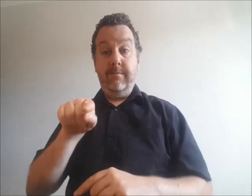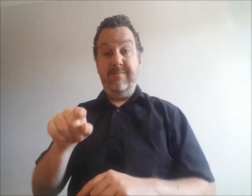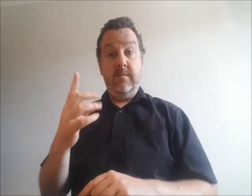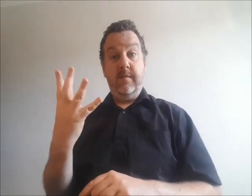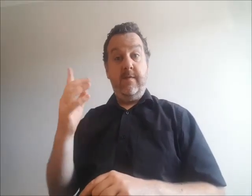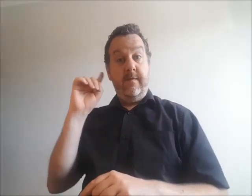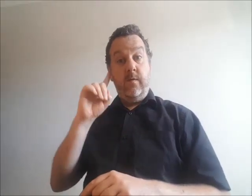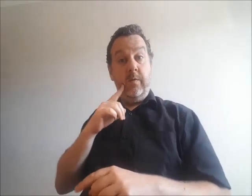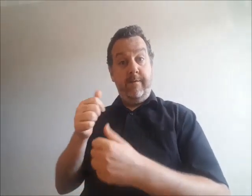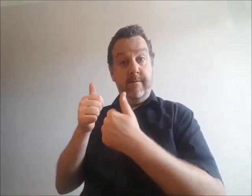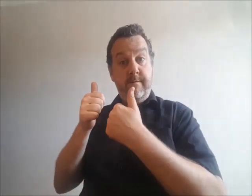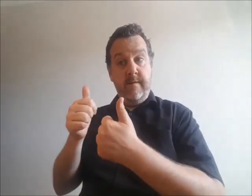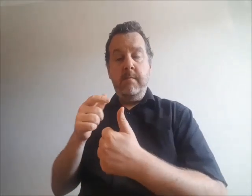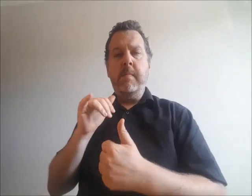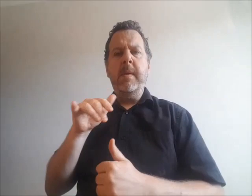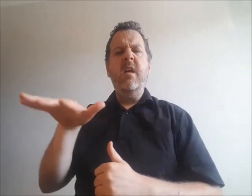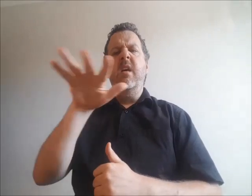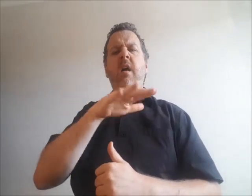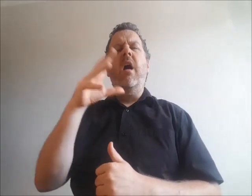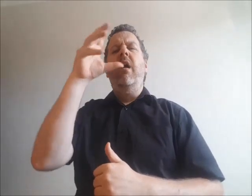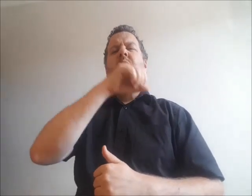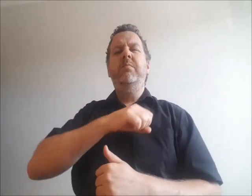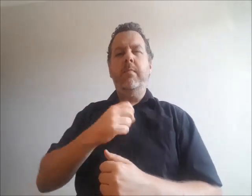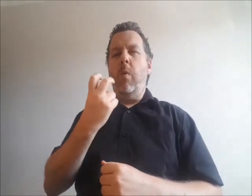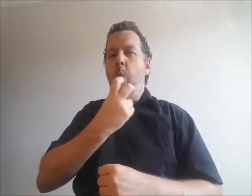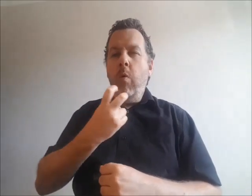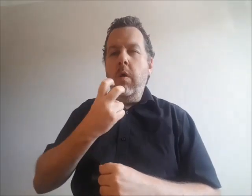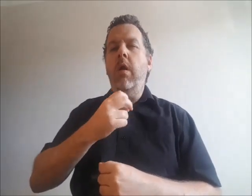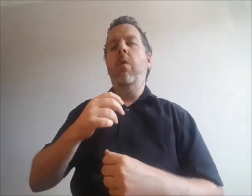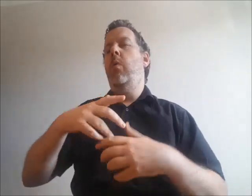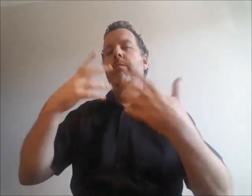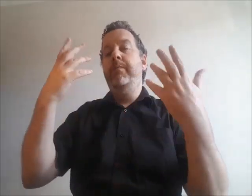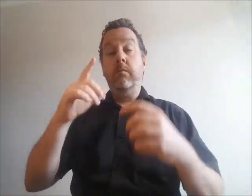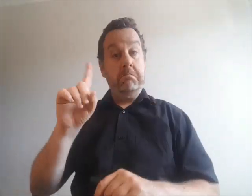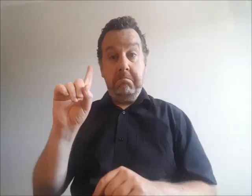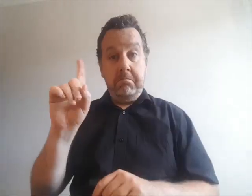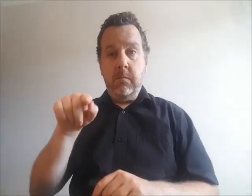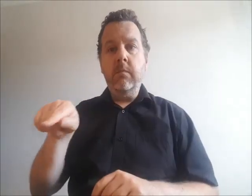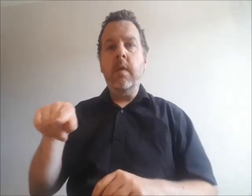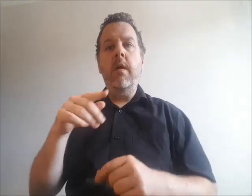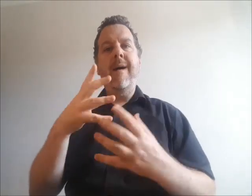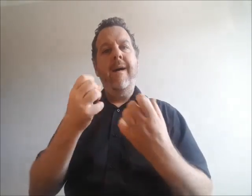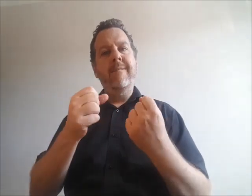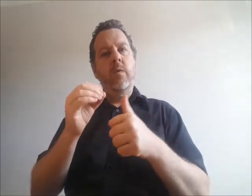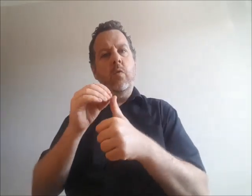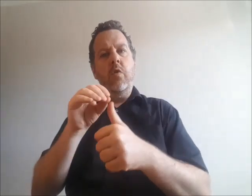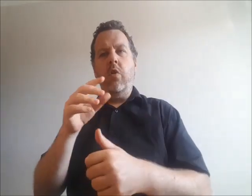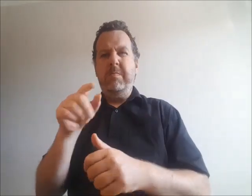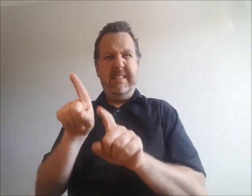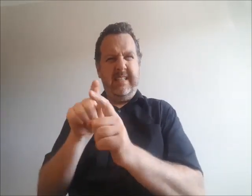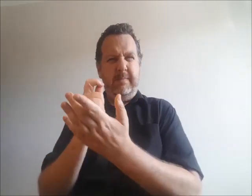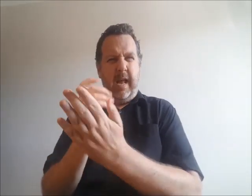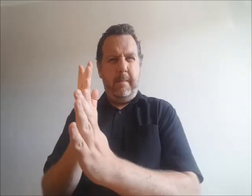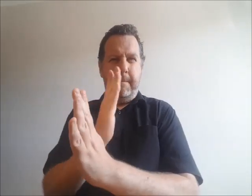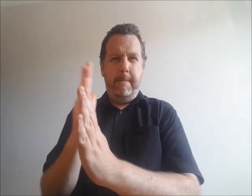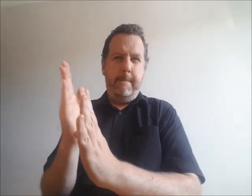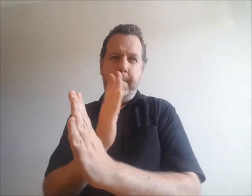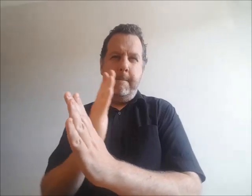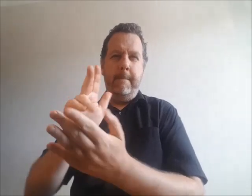Also, this ad mentions 4 deaf mutes. Maybe there might be an assumption on your part that these were taught orally.